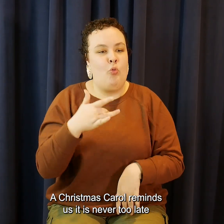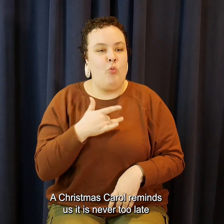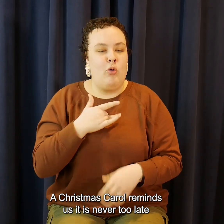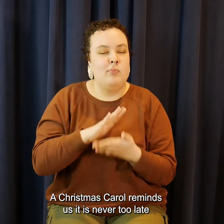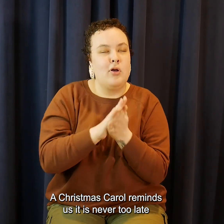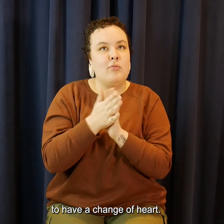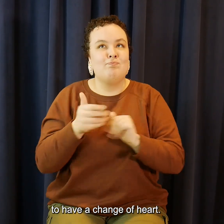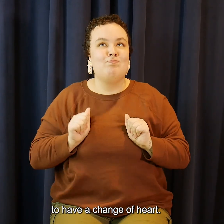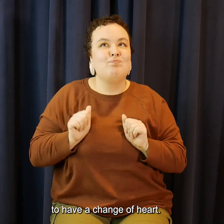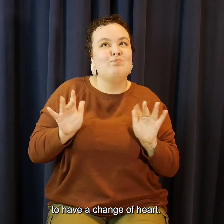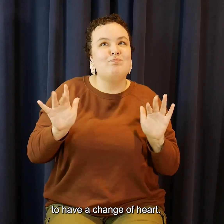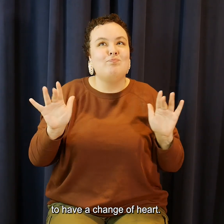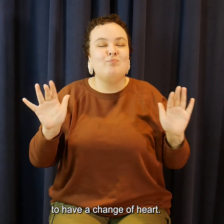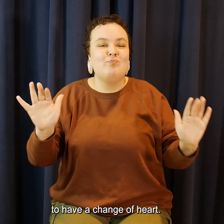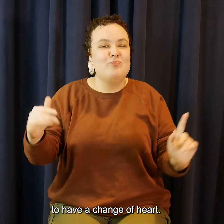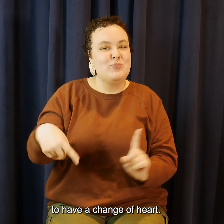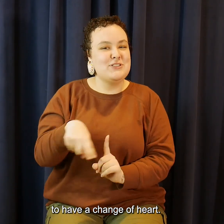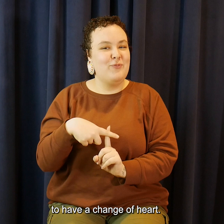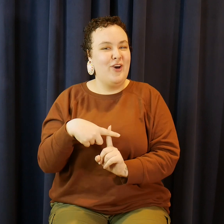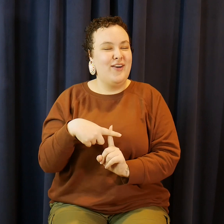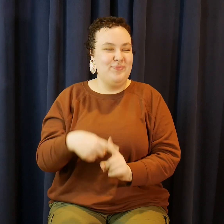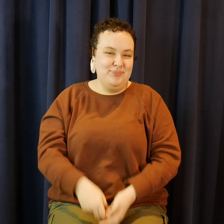late to have a change of heart.